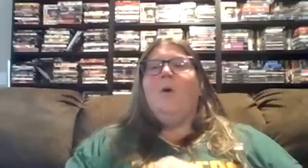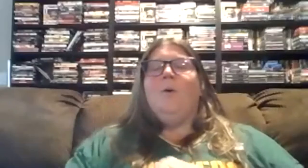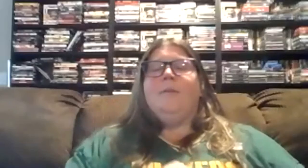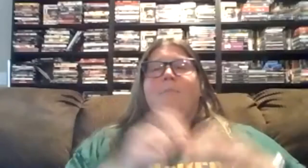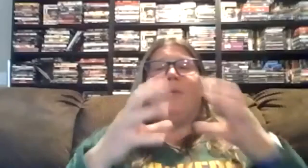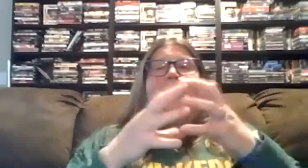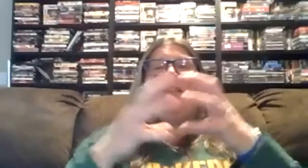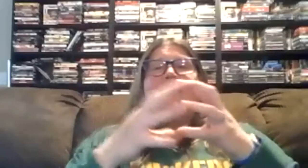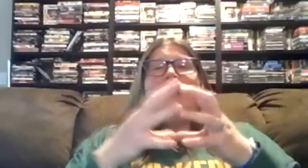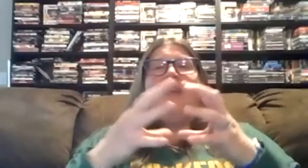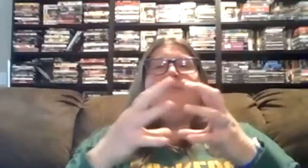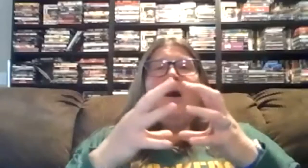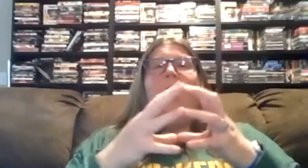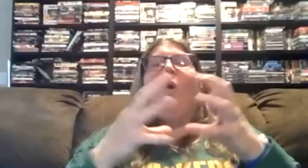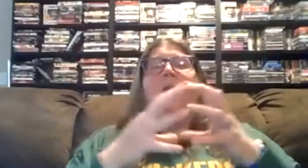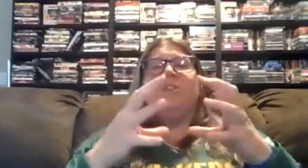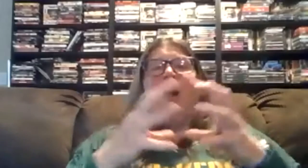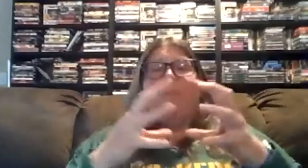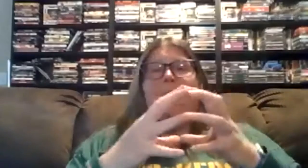So, but this is the sign for ball or softball.